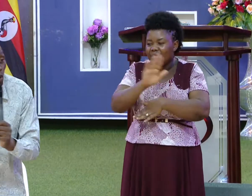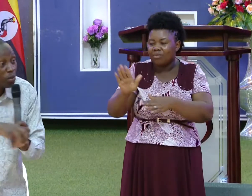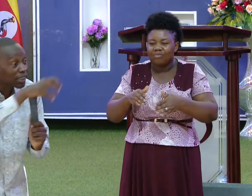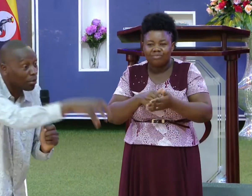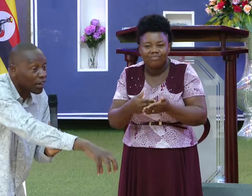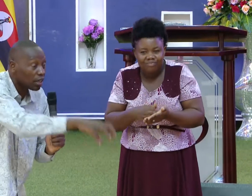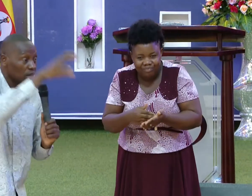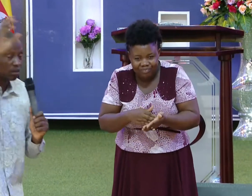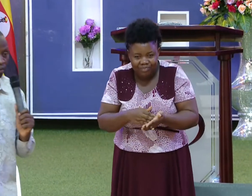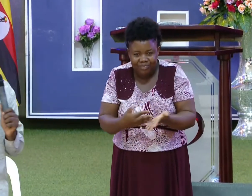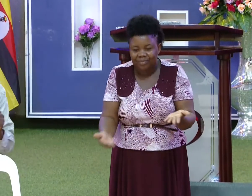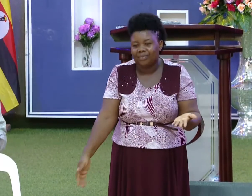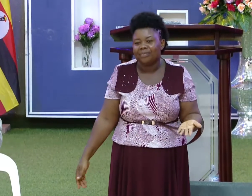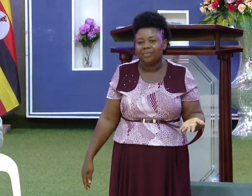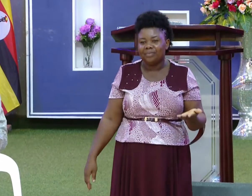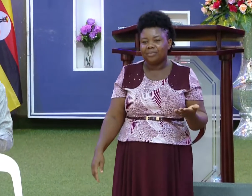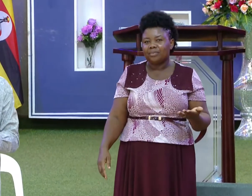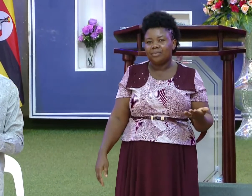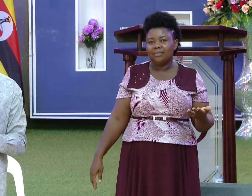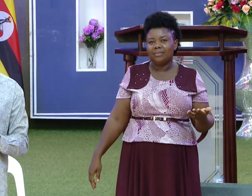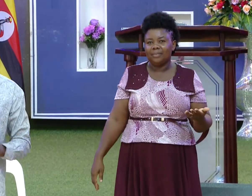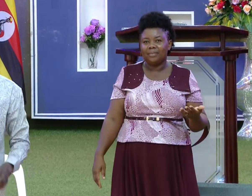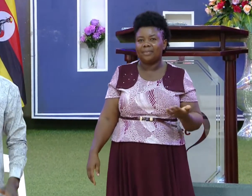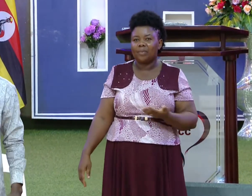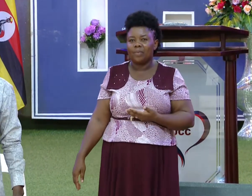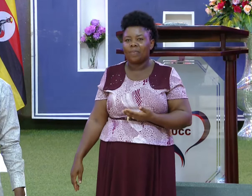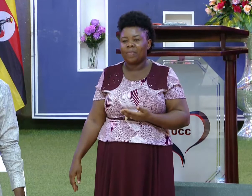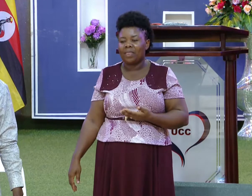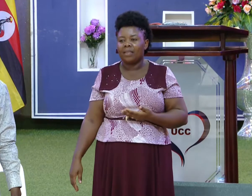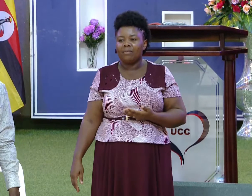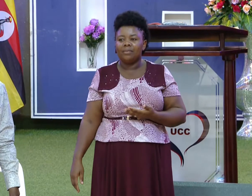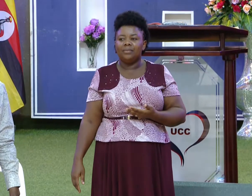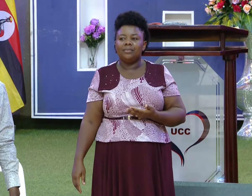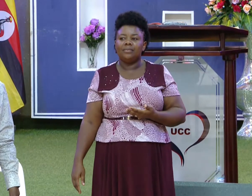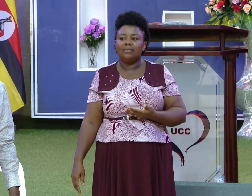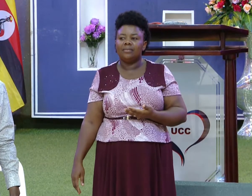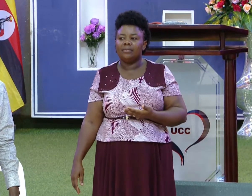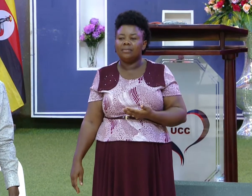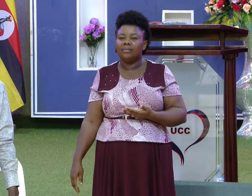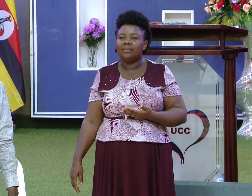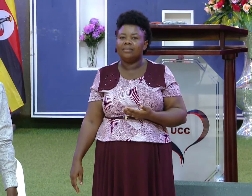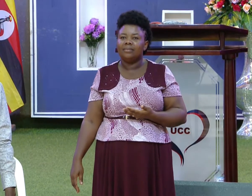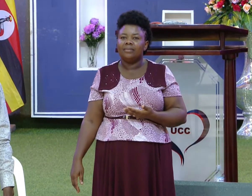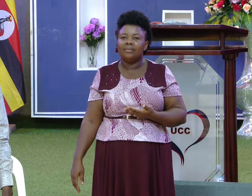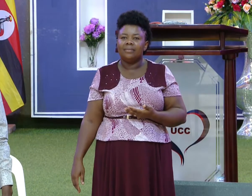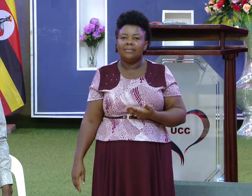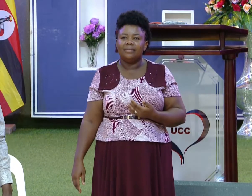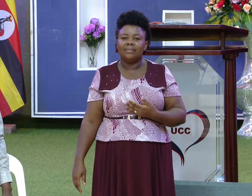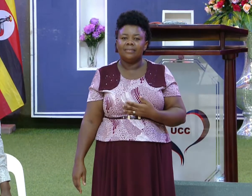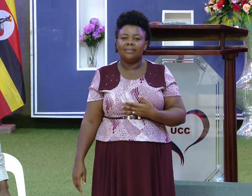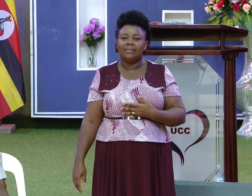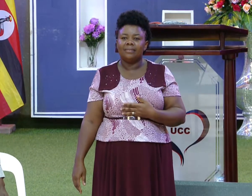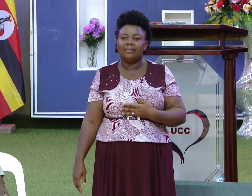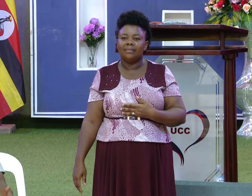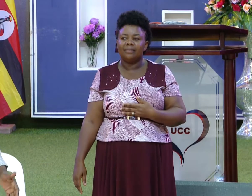would I know that my character was already diverted unless they bought something, someone I contract with, to